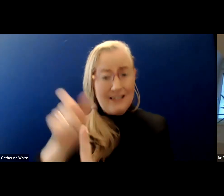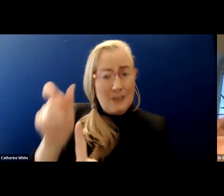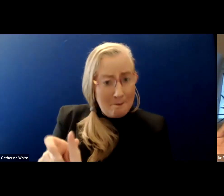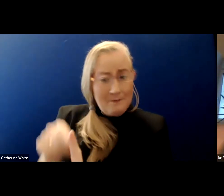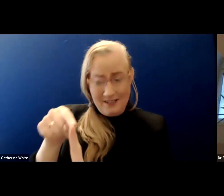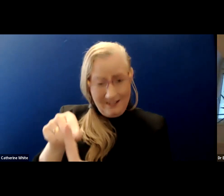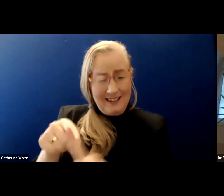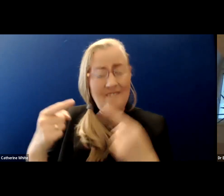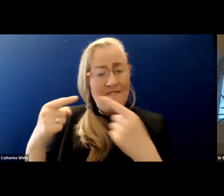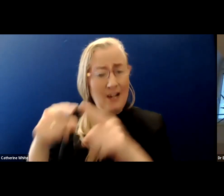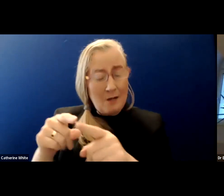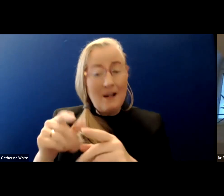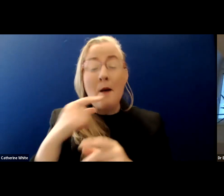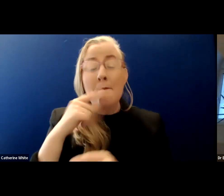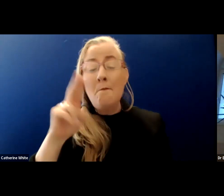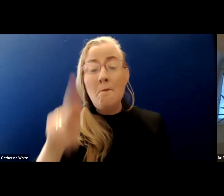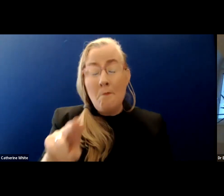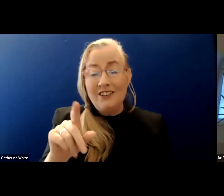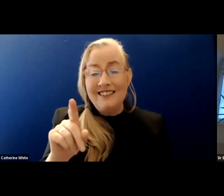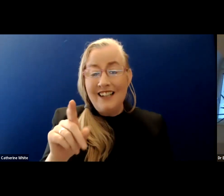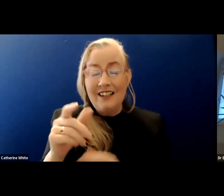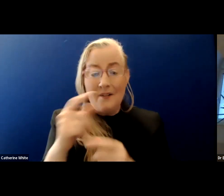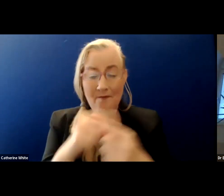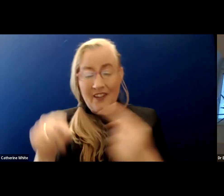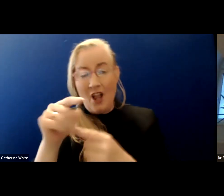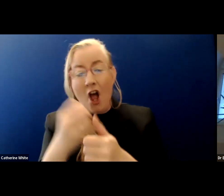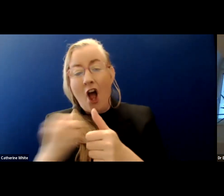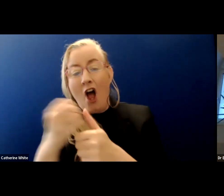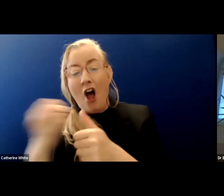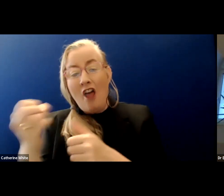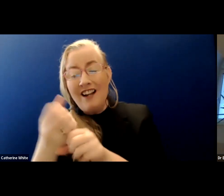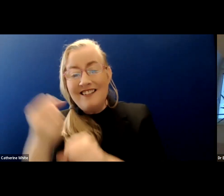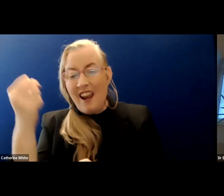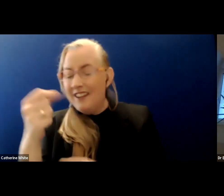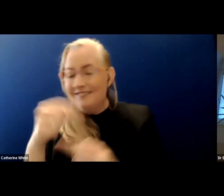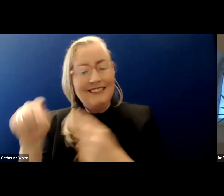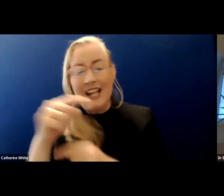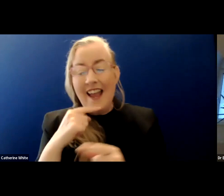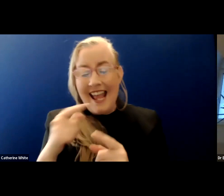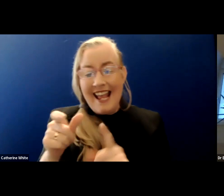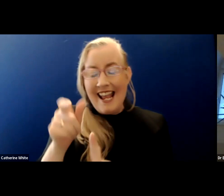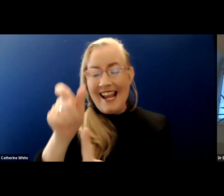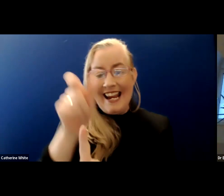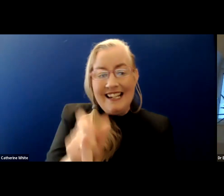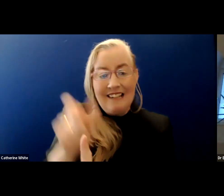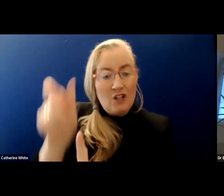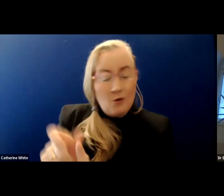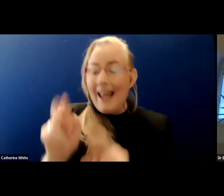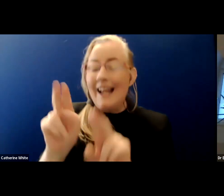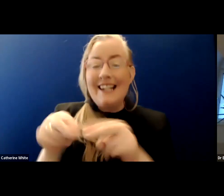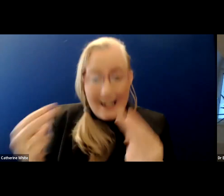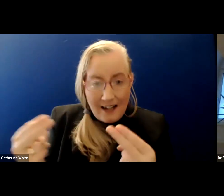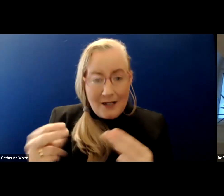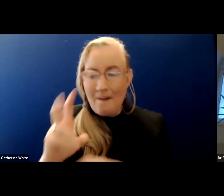crime, whereas the jus contra bellum scholars said, of course, it's obvious that individuals can't be victims of this crime. So it